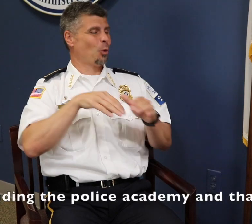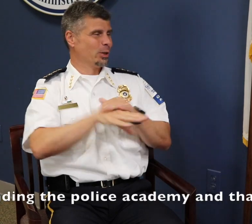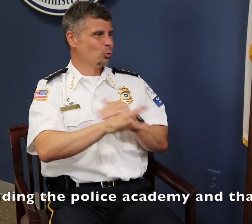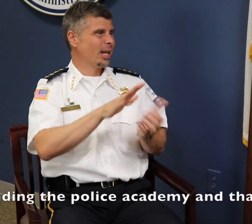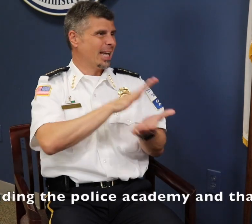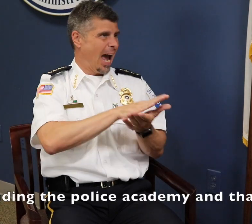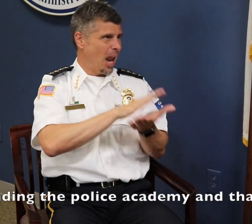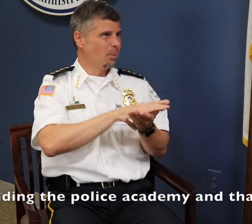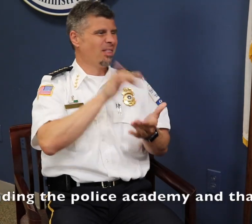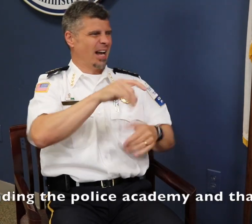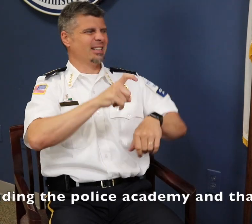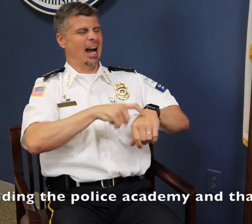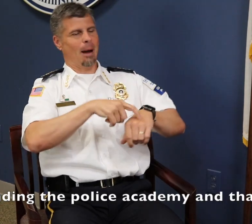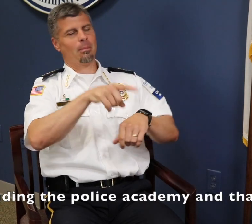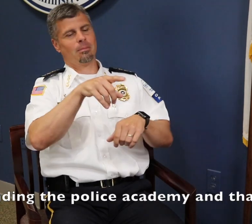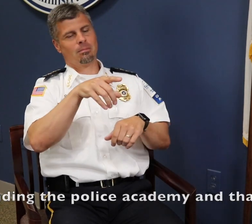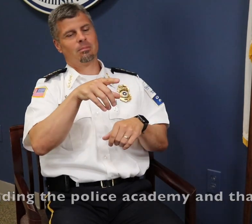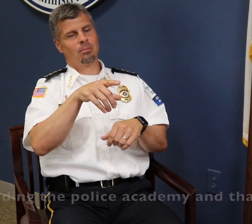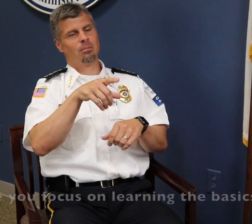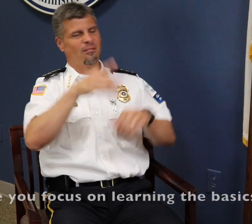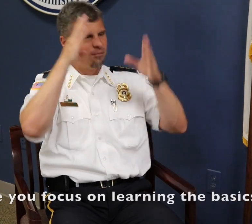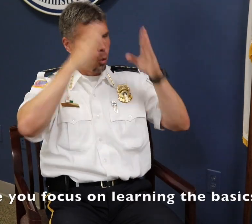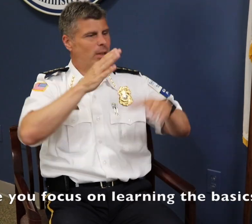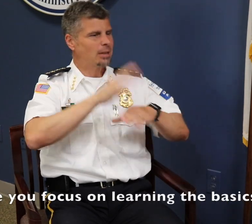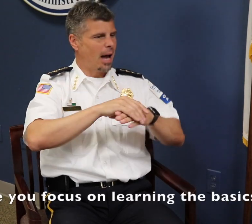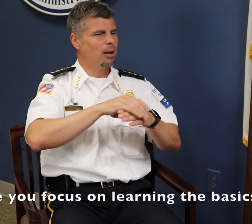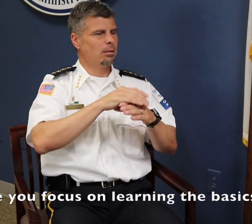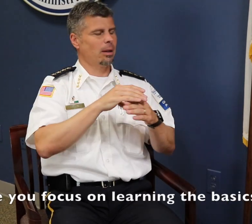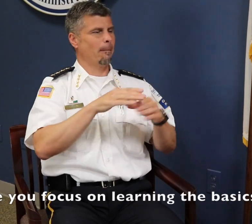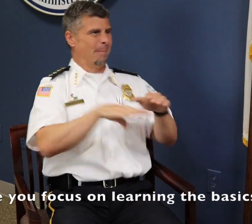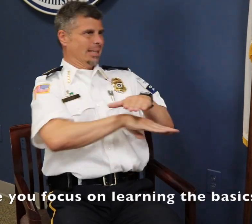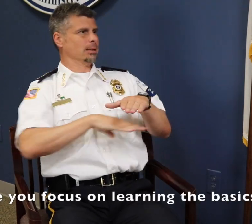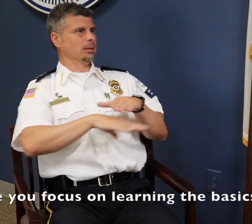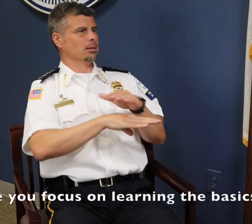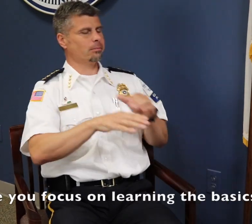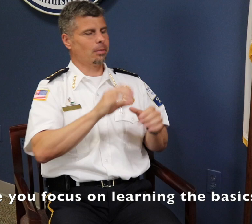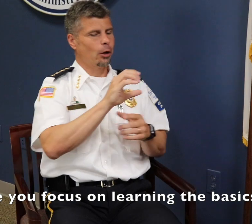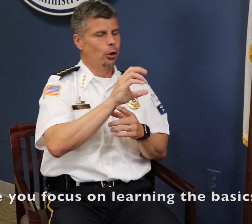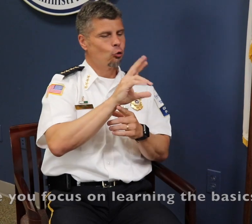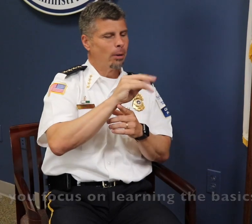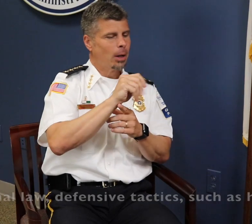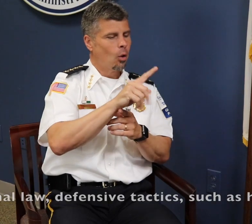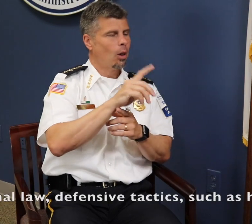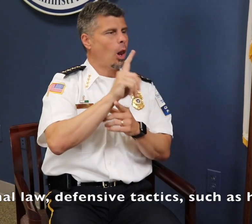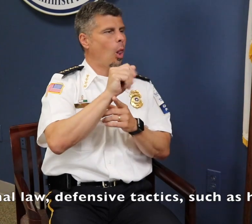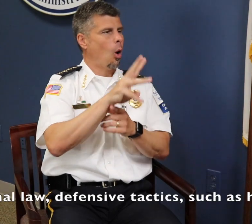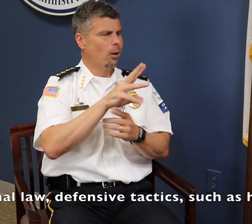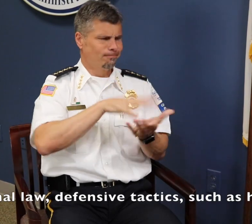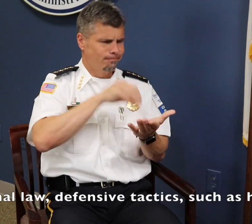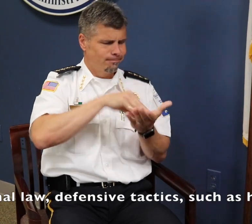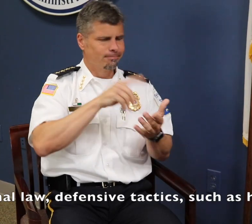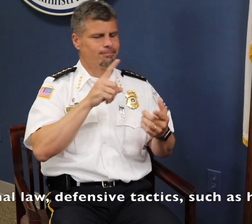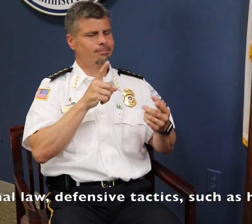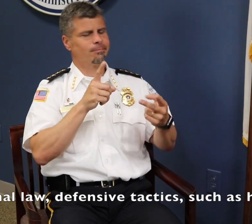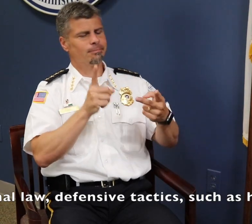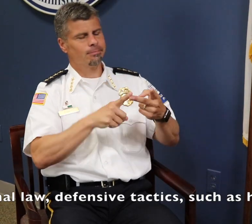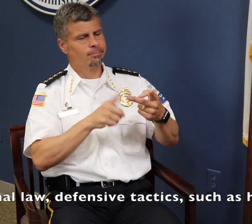You start out attending the police academy, and that's where you focus on learning the basics of criminal law,